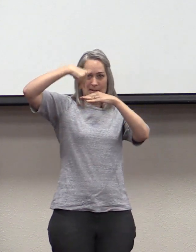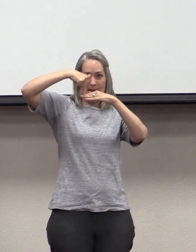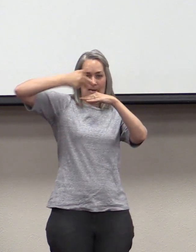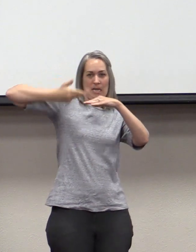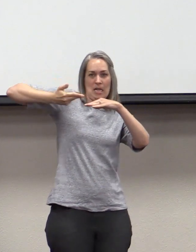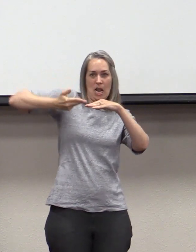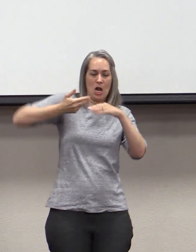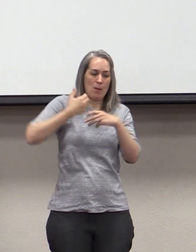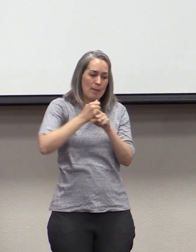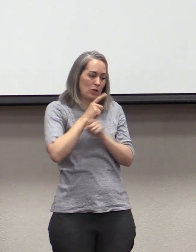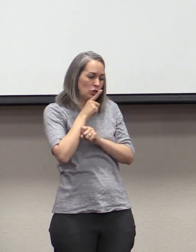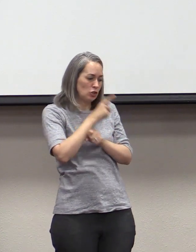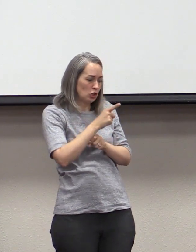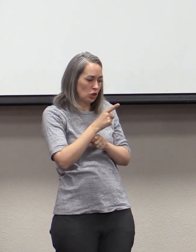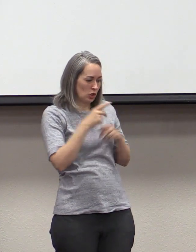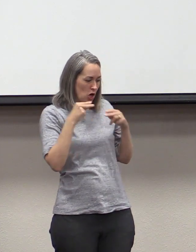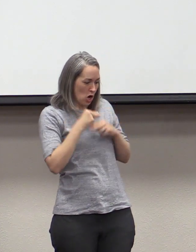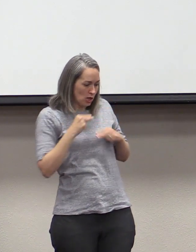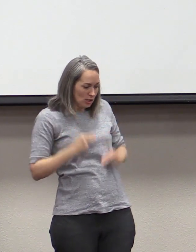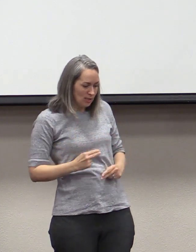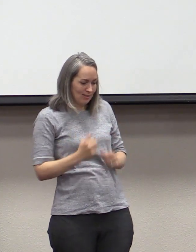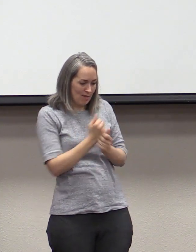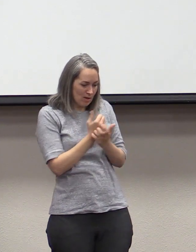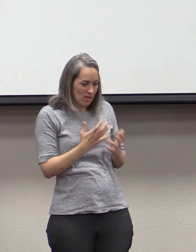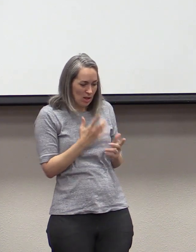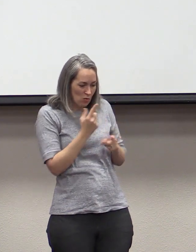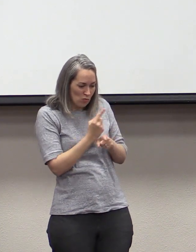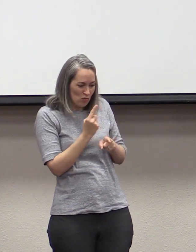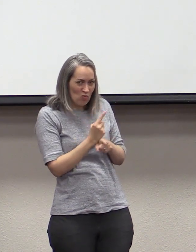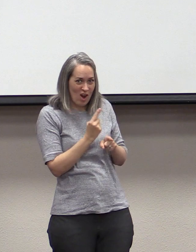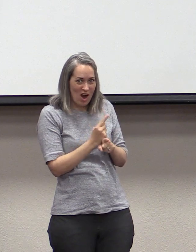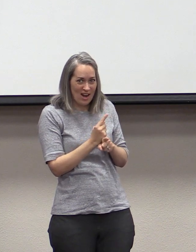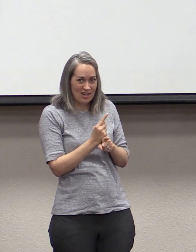sure that person got harnessed in correctly,